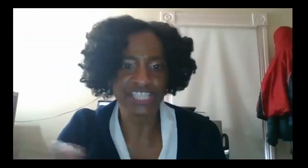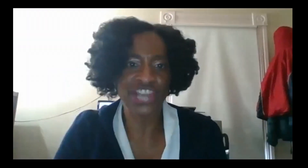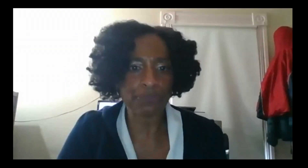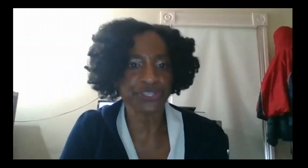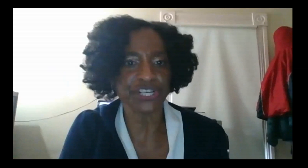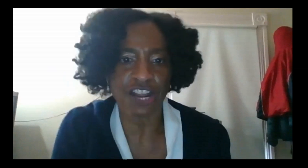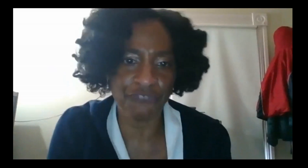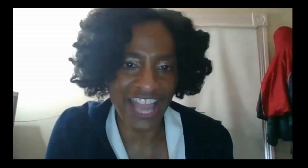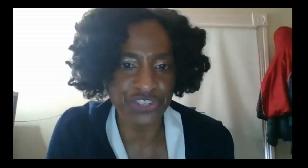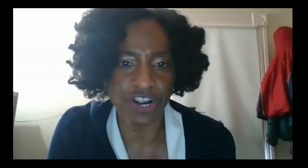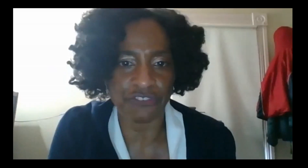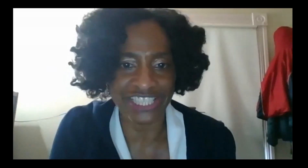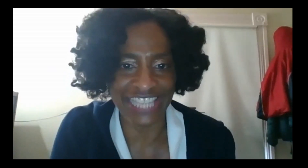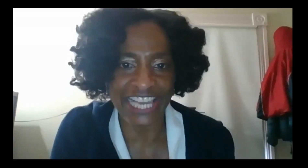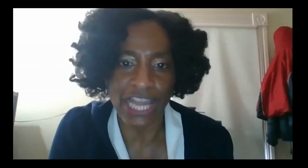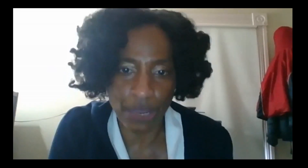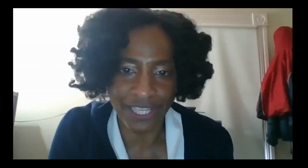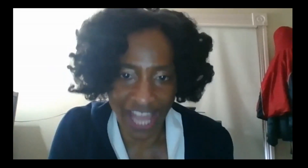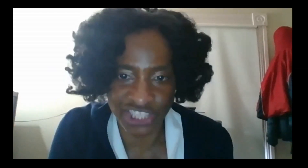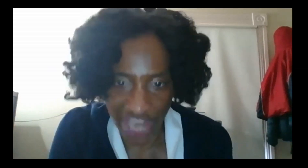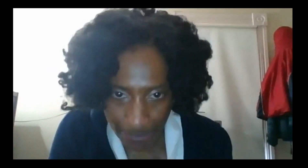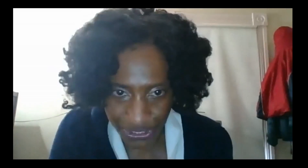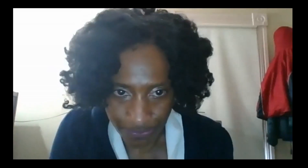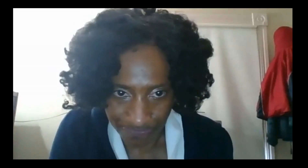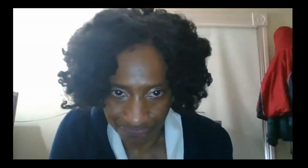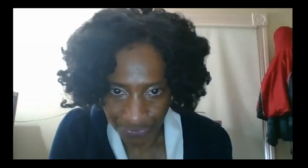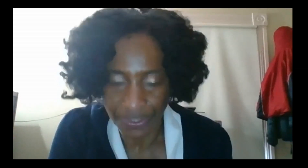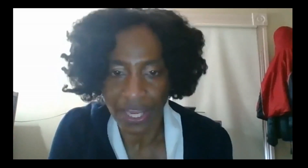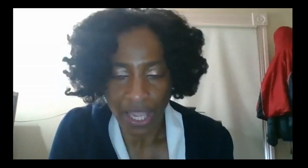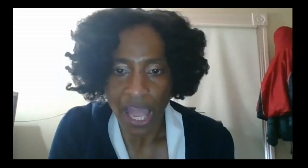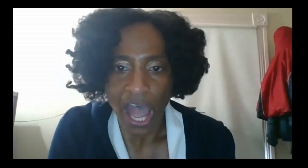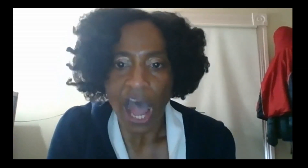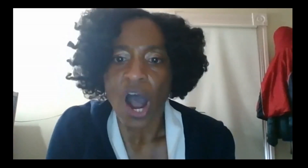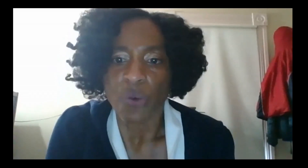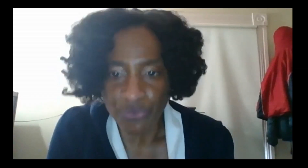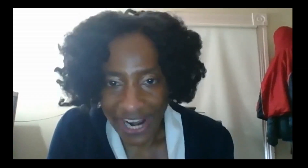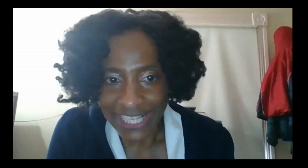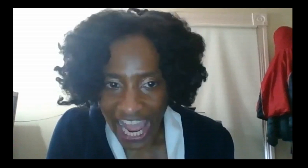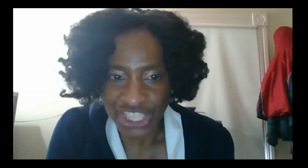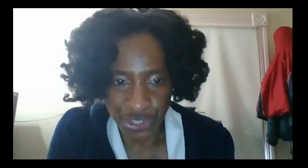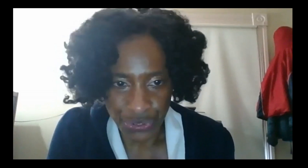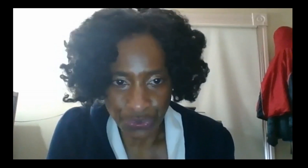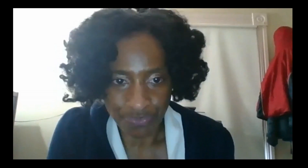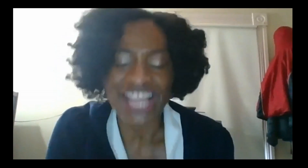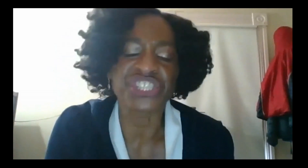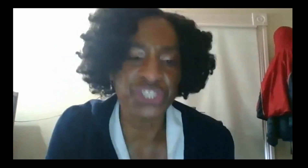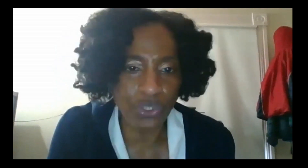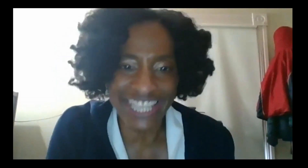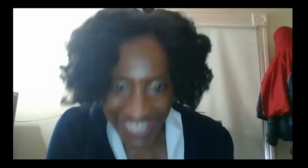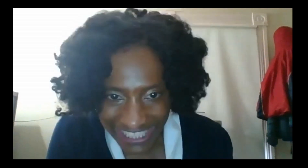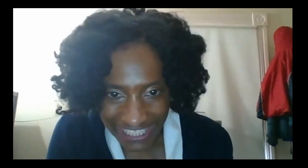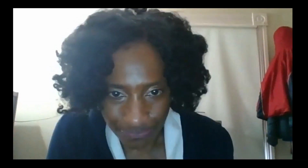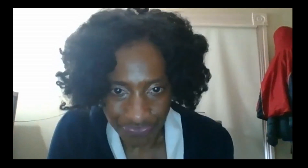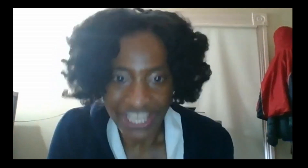As the chapter advisor of the Zeta Epsilon chapter, we recognize you as